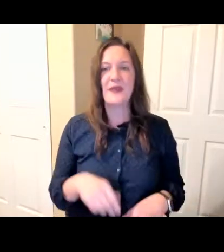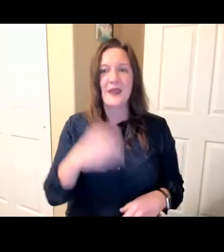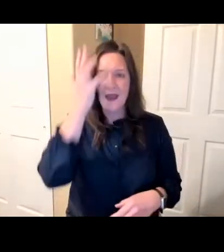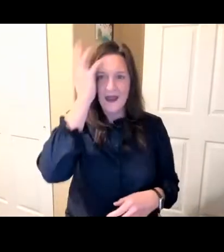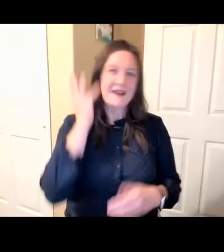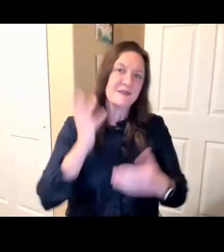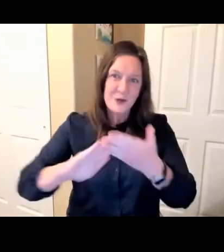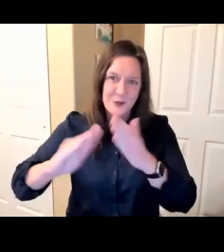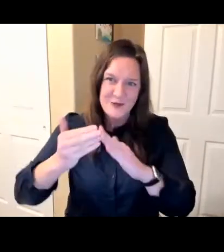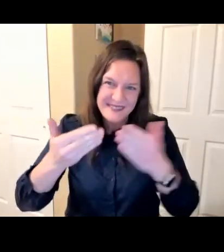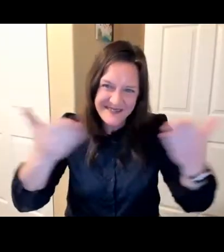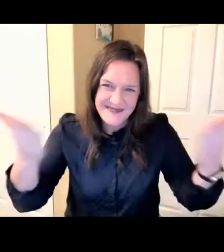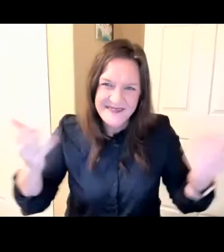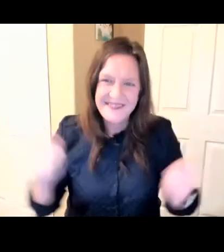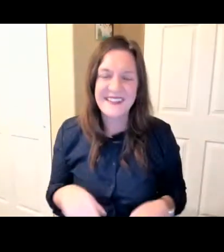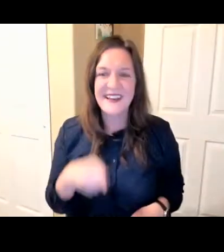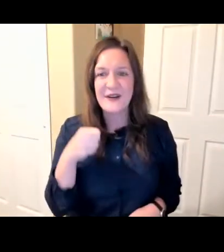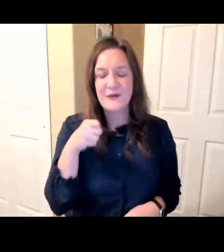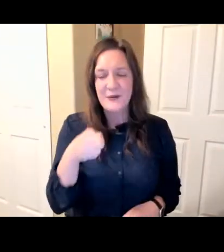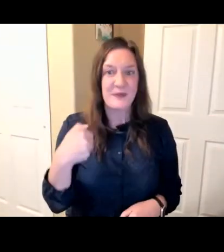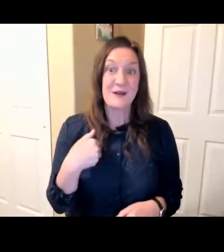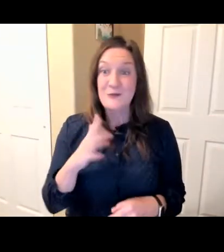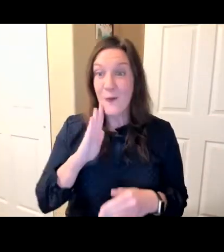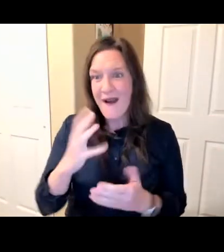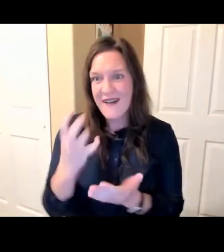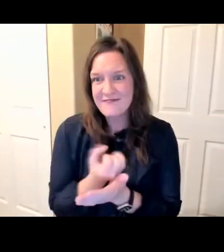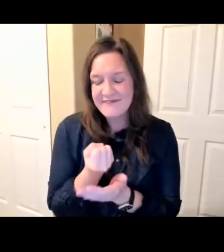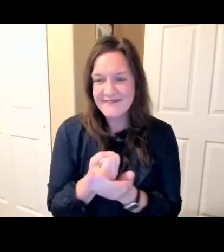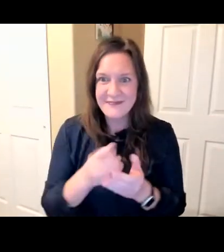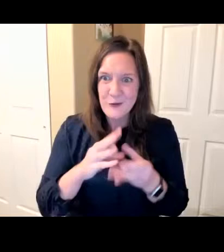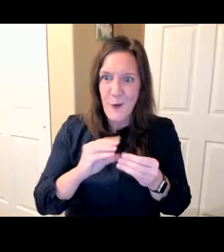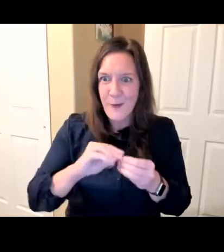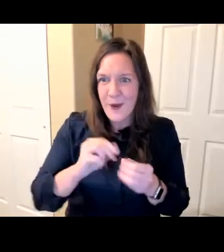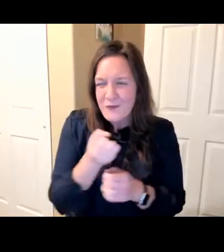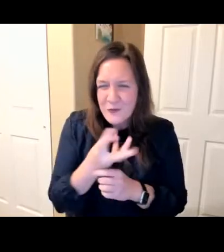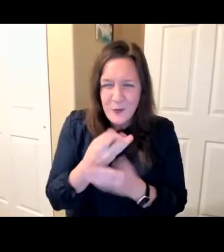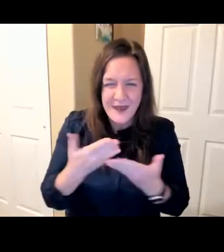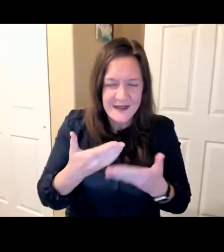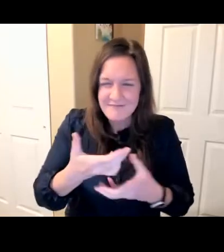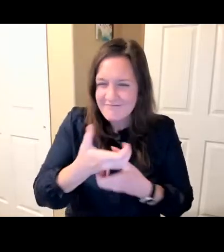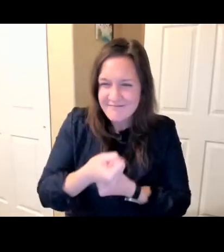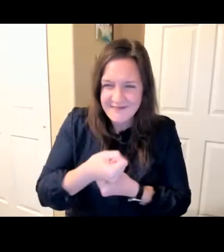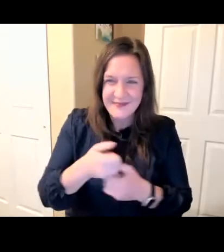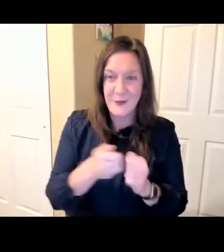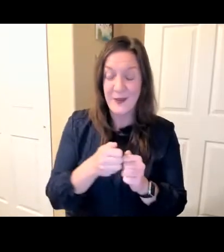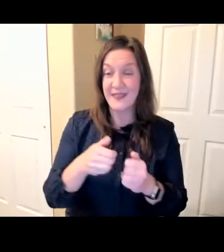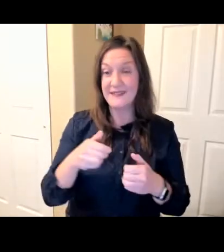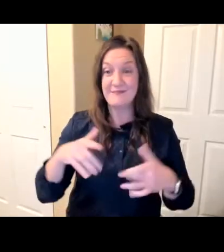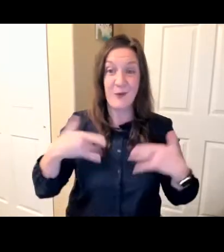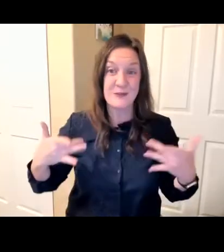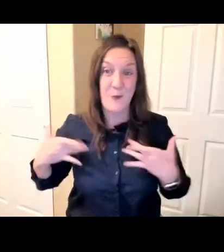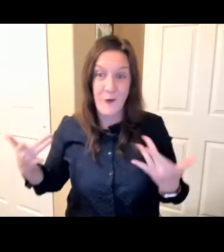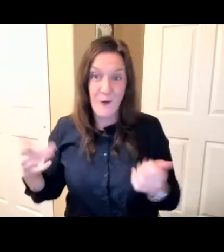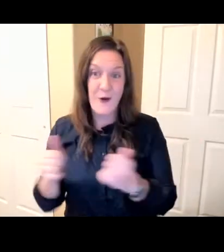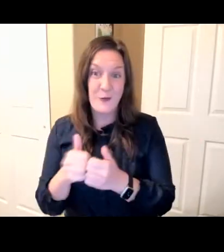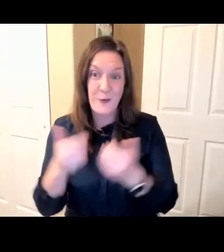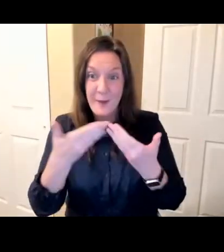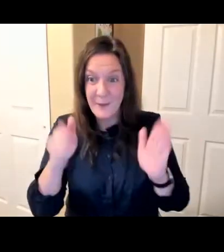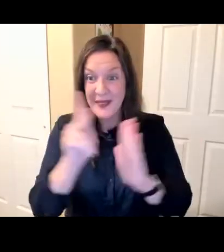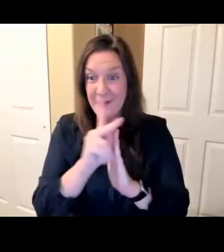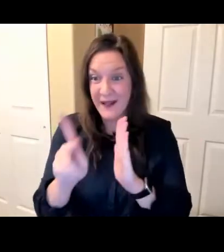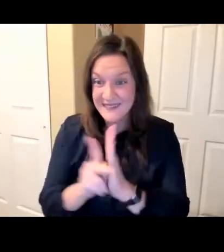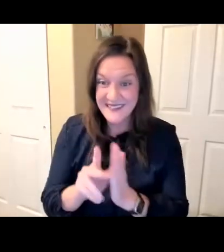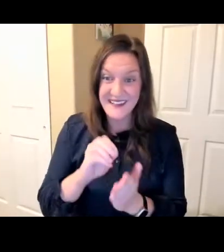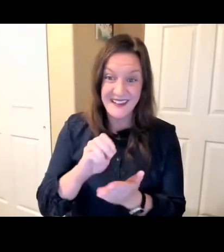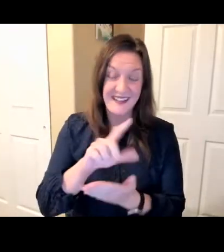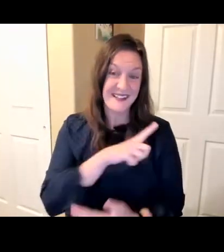everyone. Hello, board members and community members. I wanted to take the opportunity to comment about a few